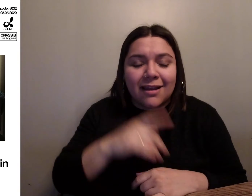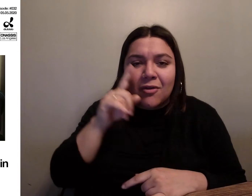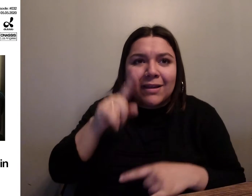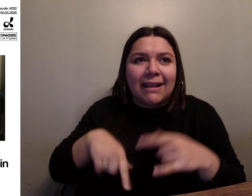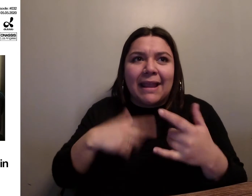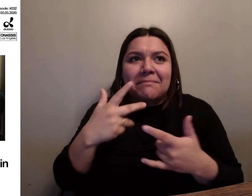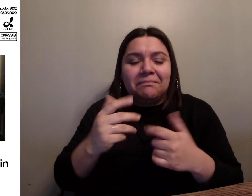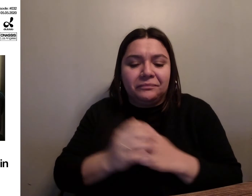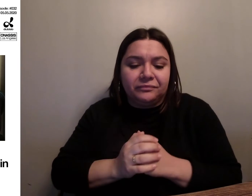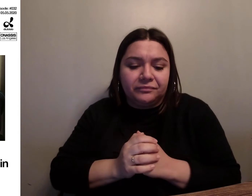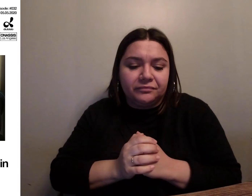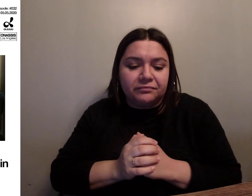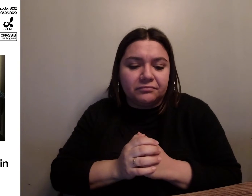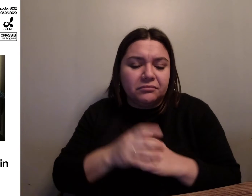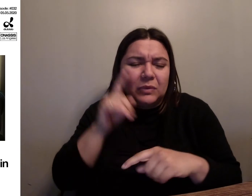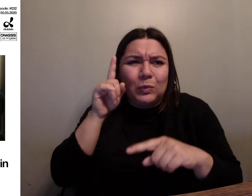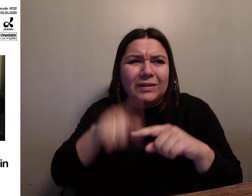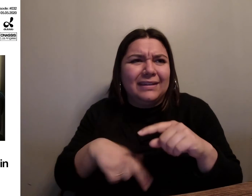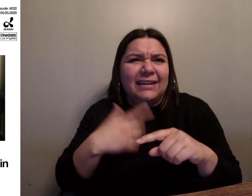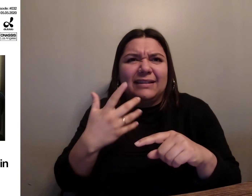be thriving, to be